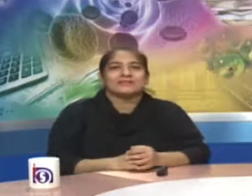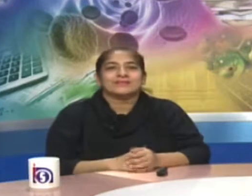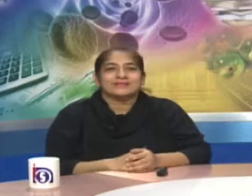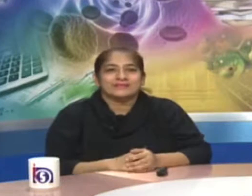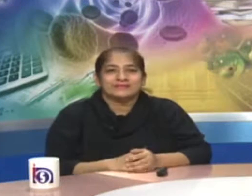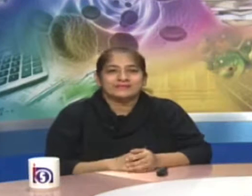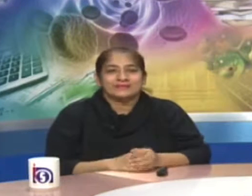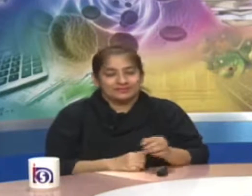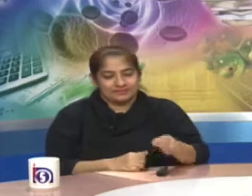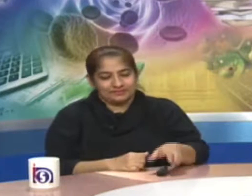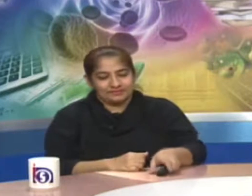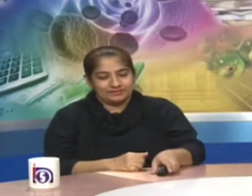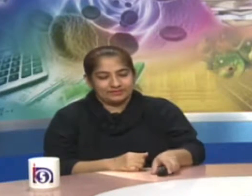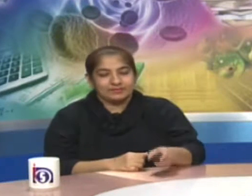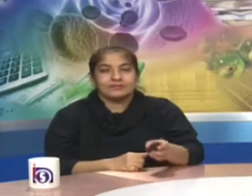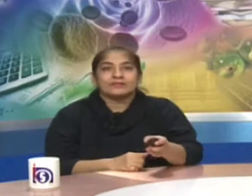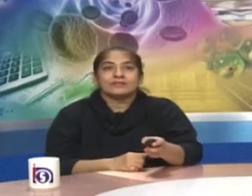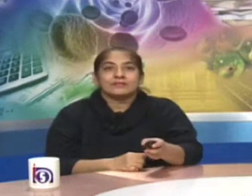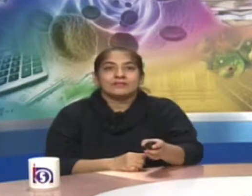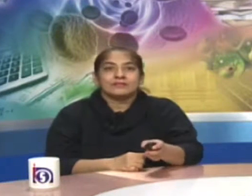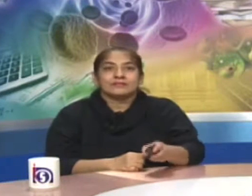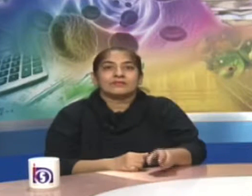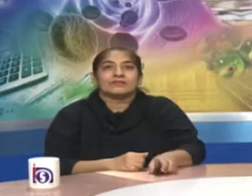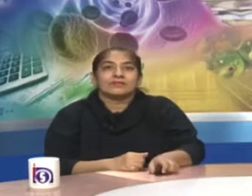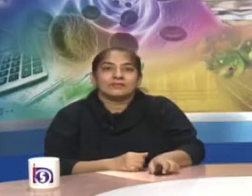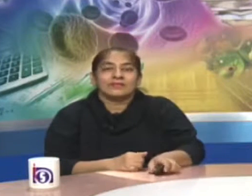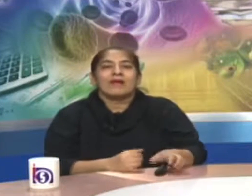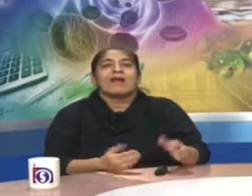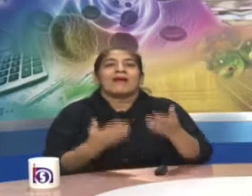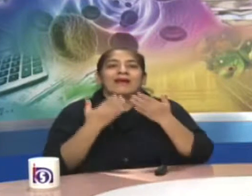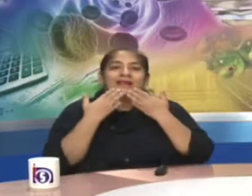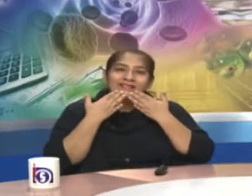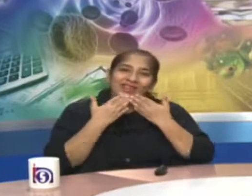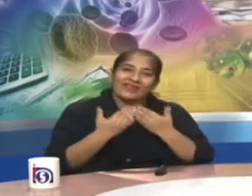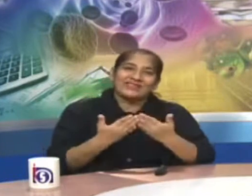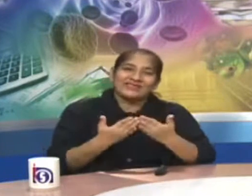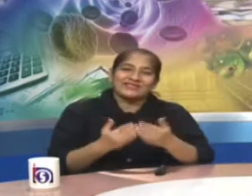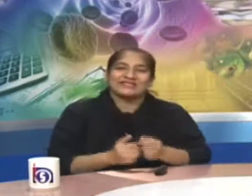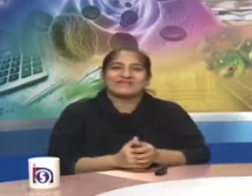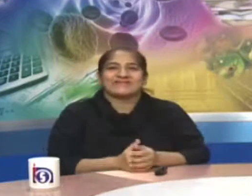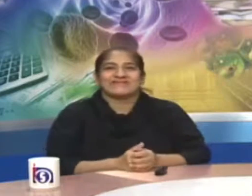already discussed in this video. Thank you.